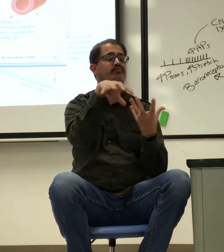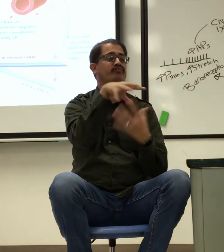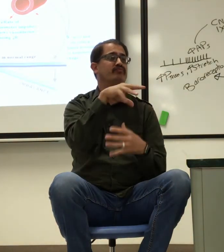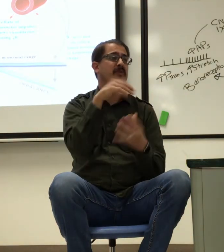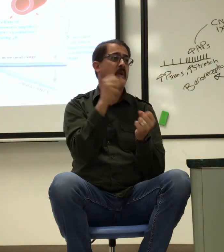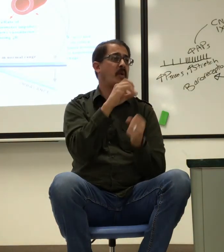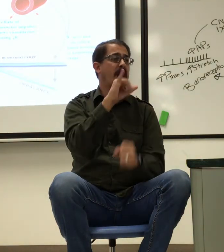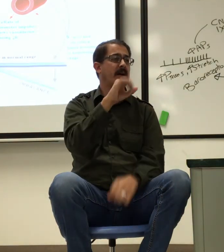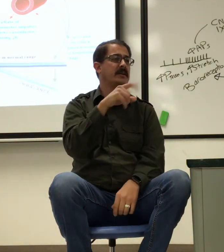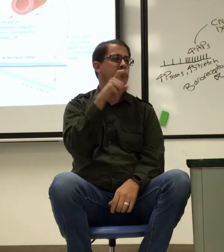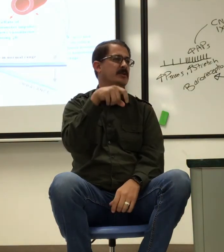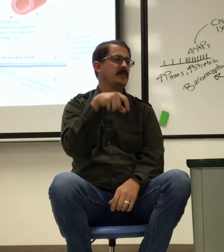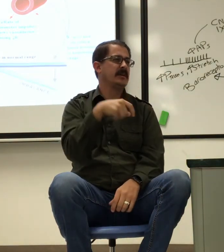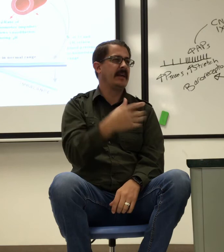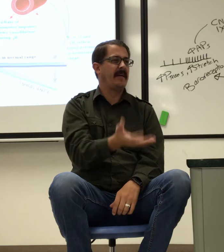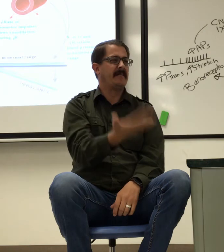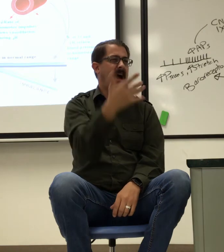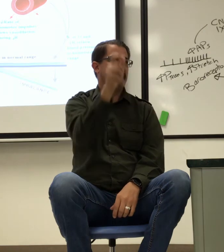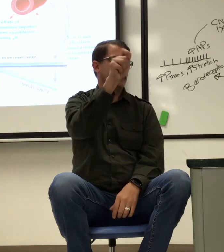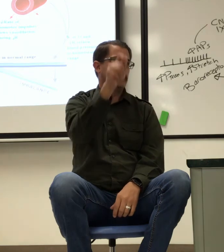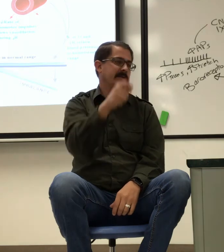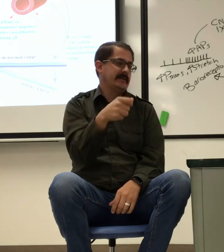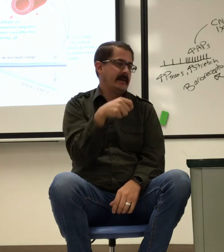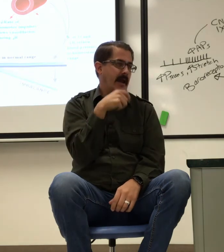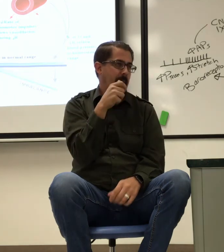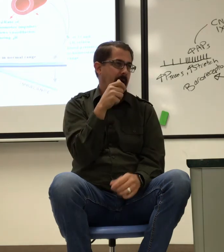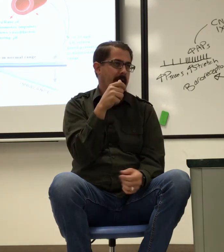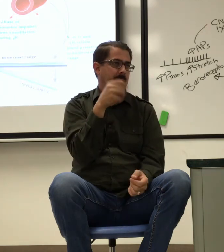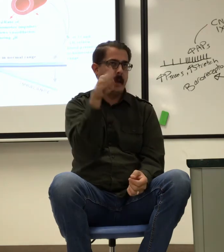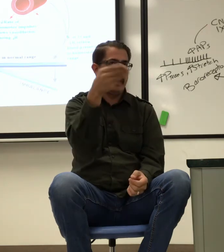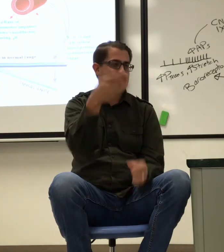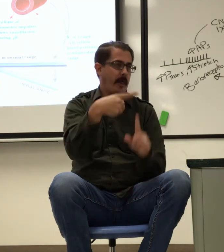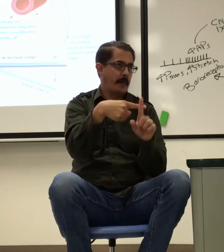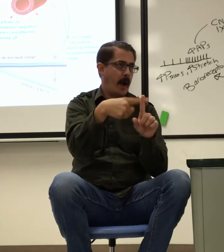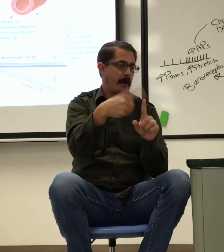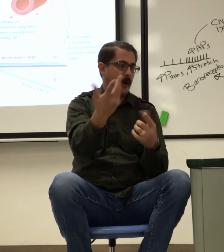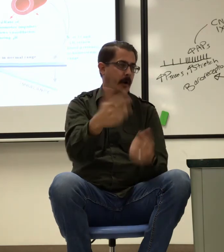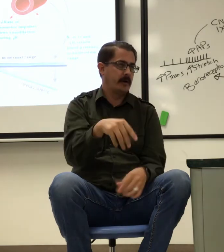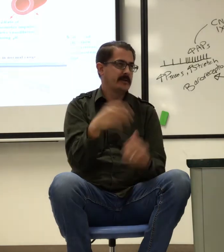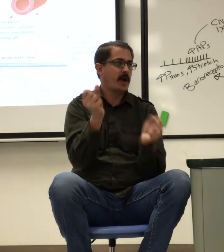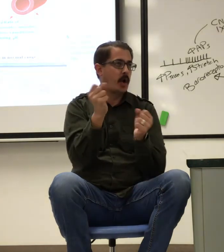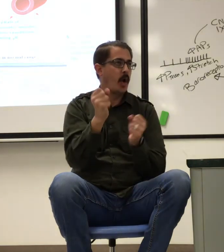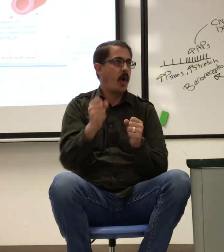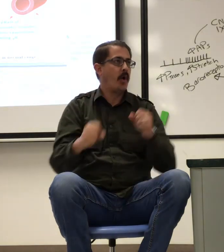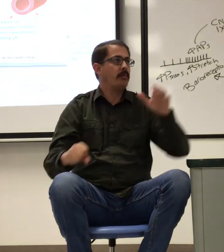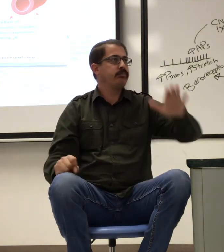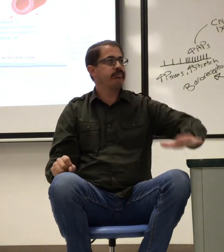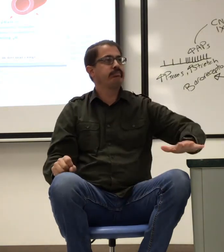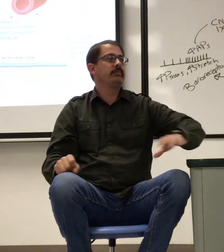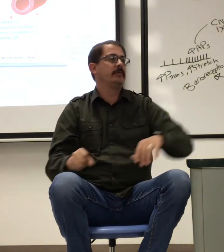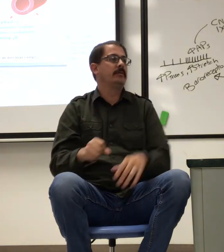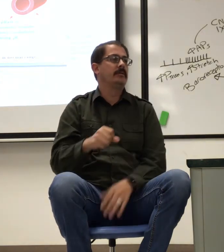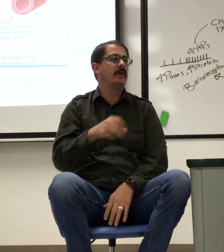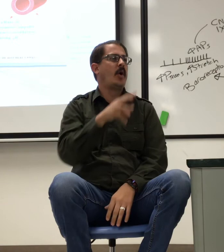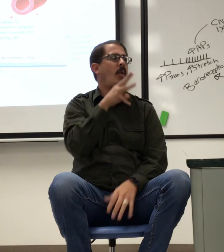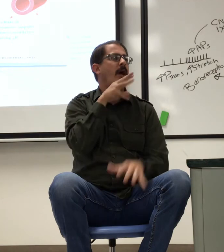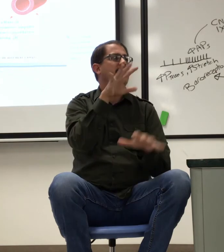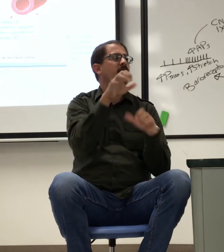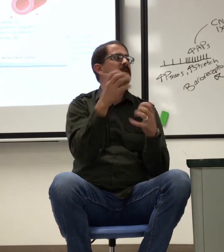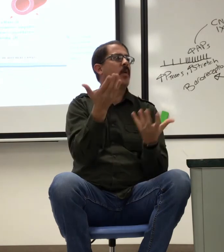It's supposed to be 5 degrees centigrade. I mean, I'm not going to pass out thermometers. Just cold slushy, that's about 5 degrees. What does water freeze